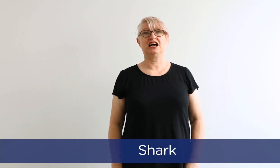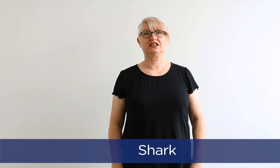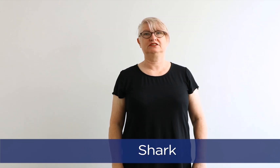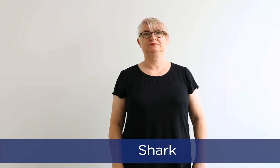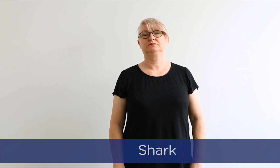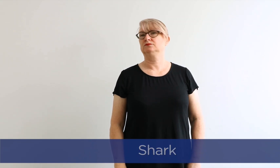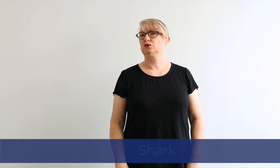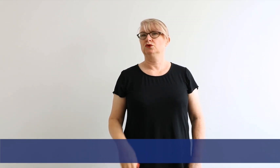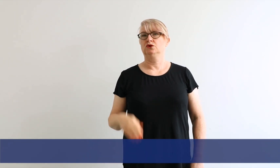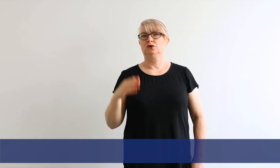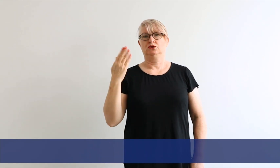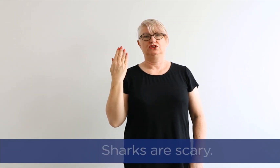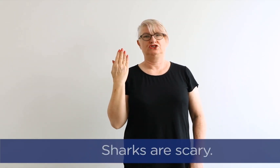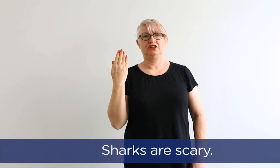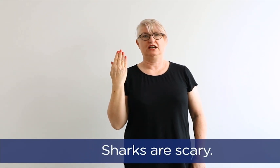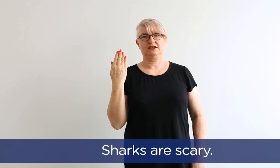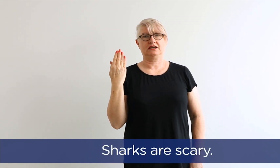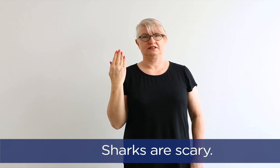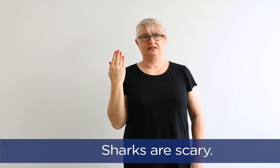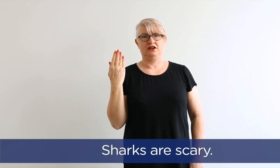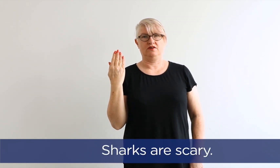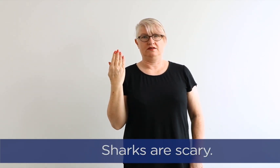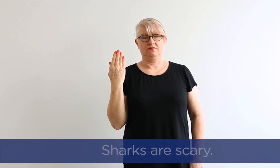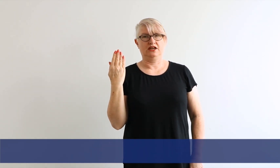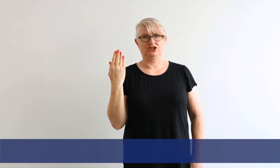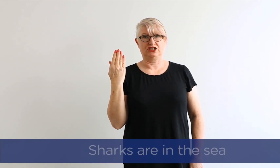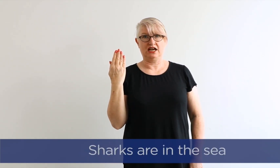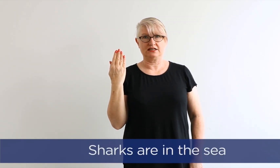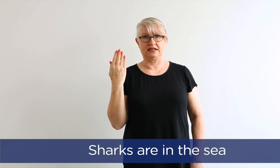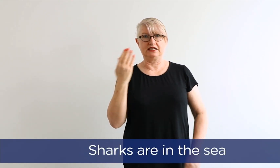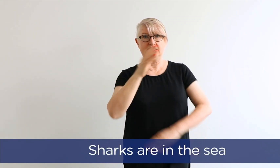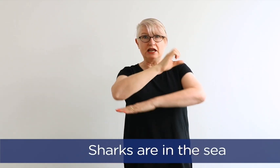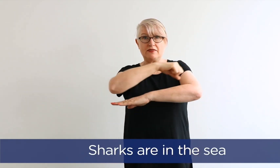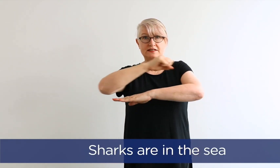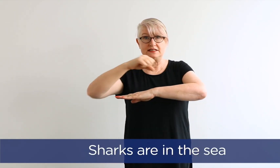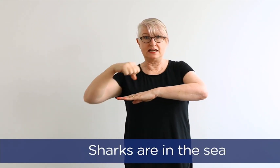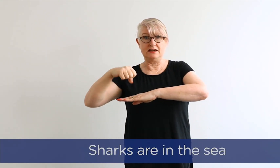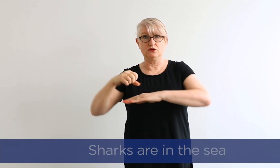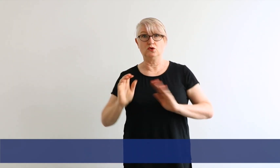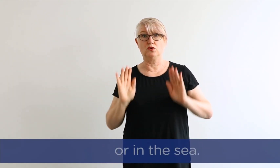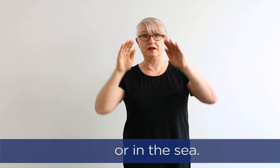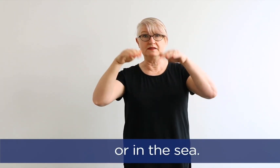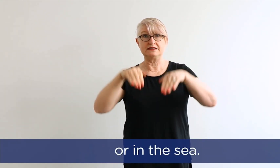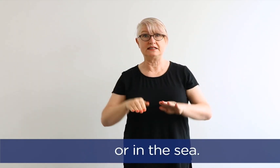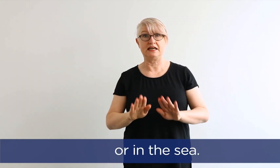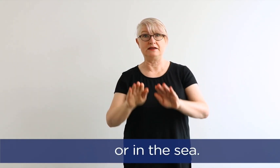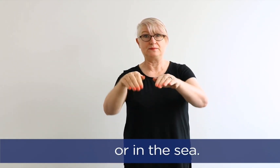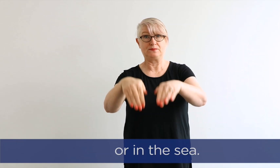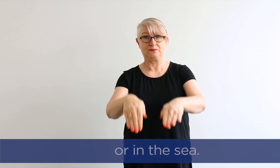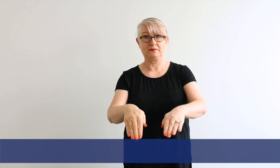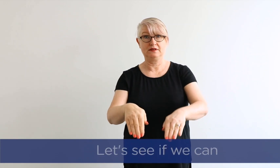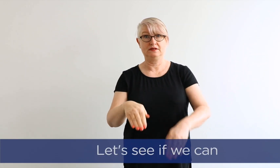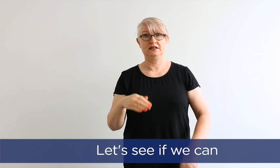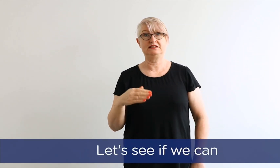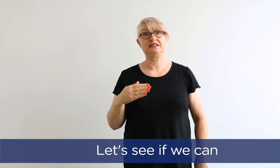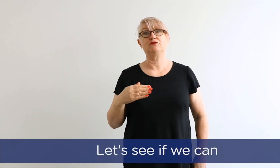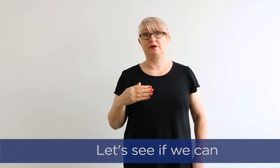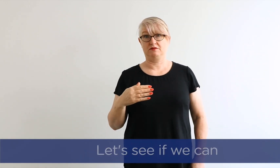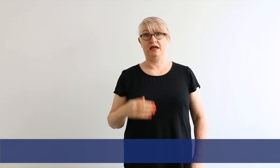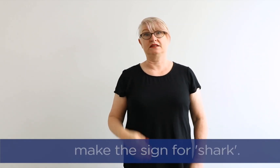Shark. Sharks are scary, and sharks are in the sea or in the sea. Let's see if we can make the